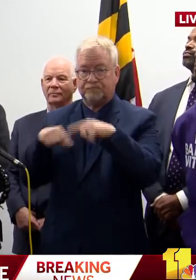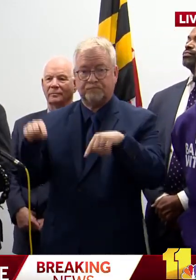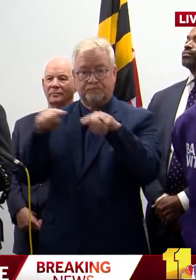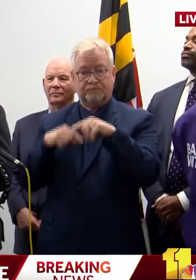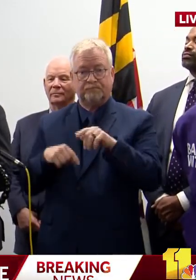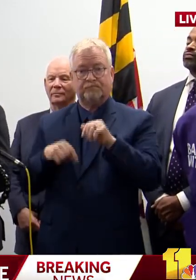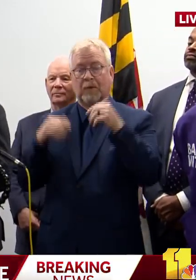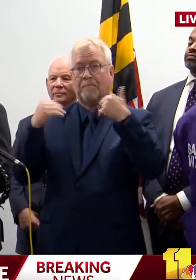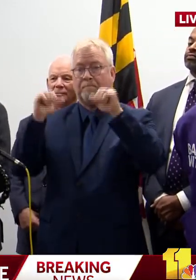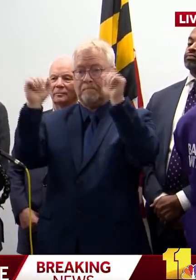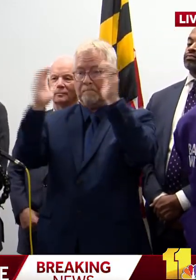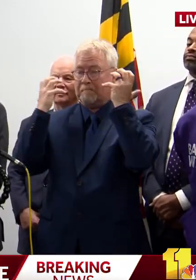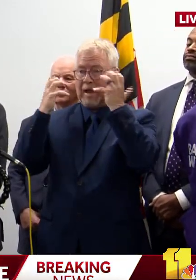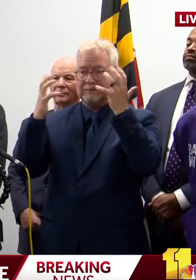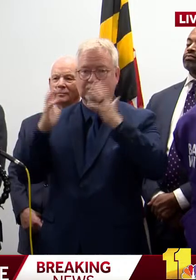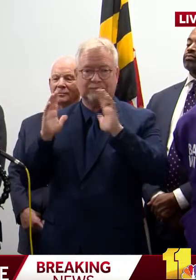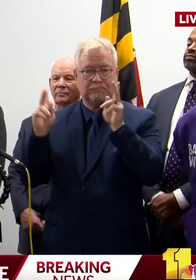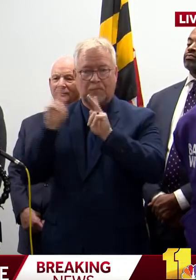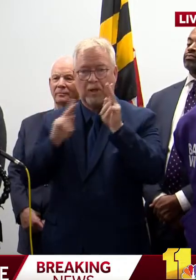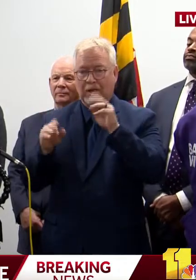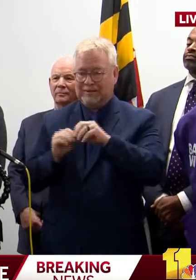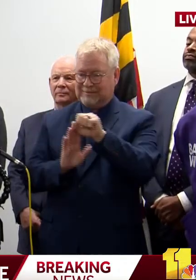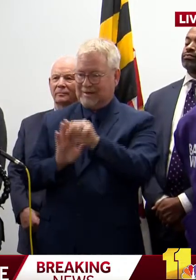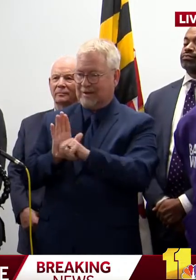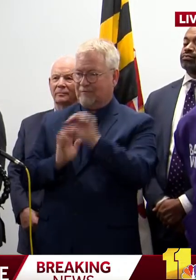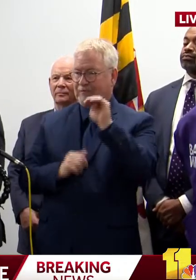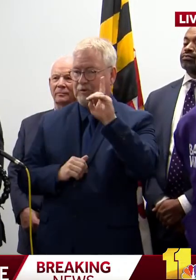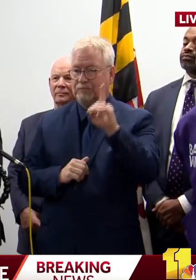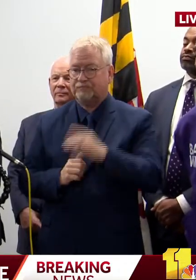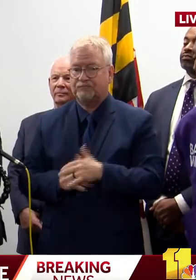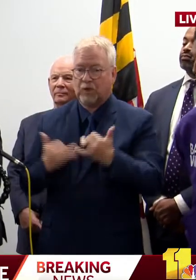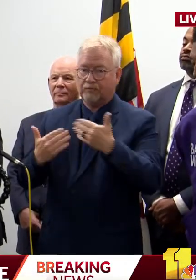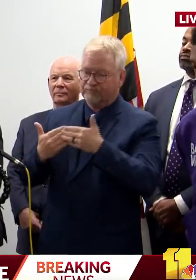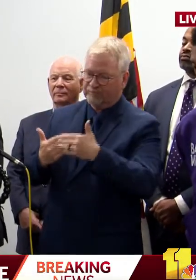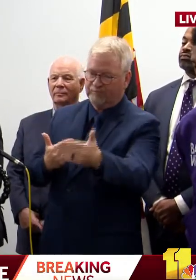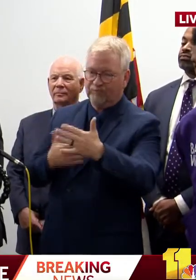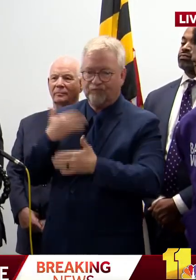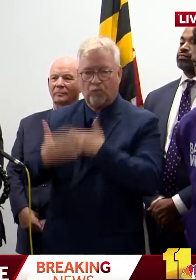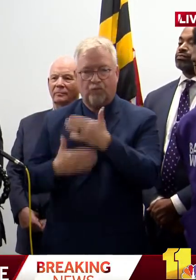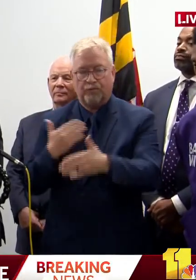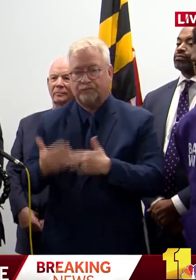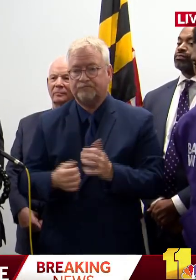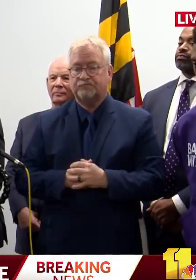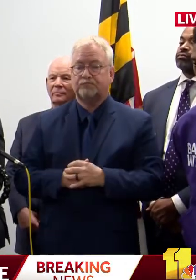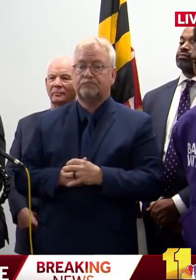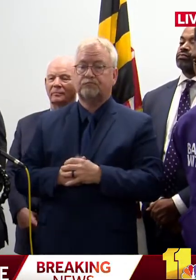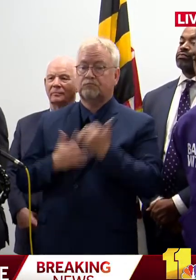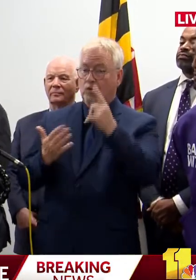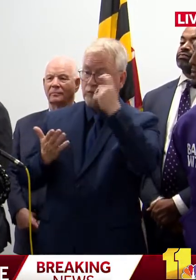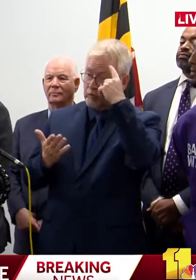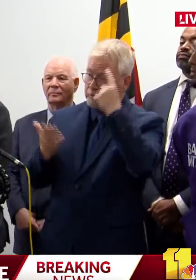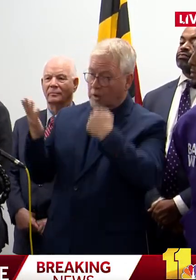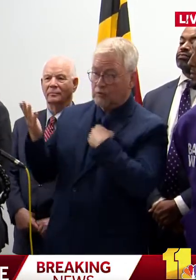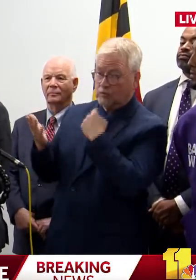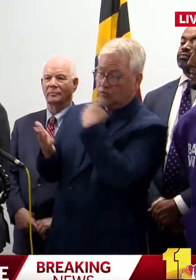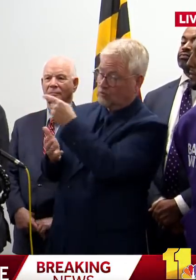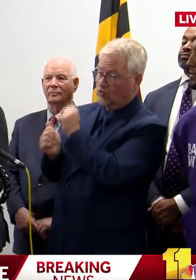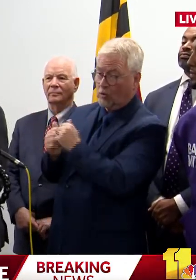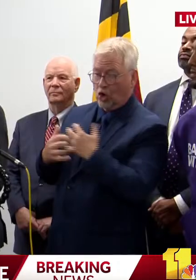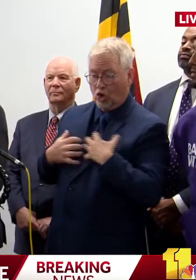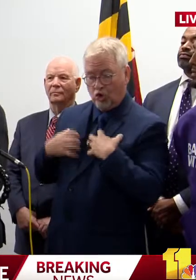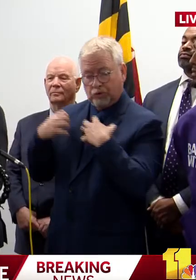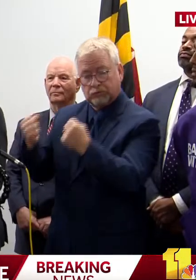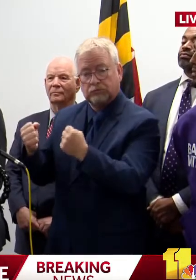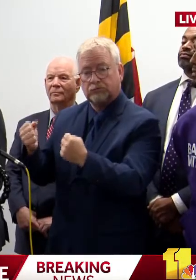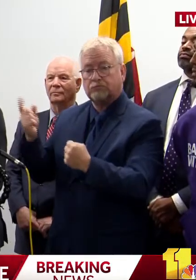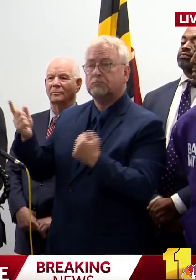state of Maryland to move forward. And we will indeed, Governor, I can inform you with confidence that we